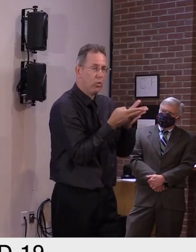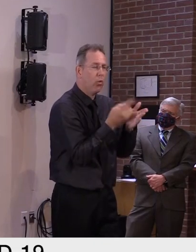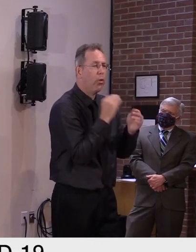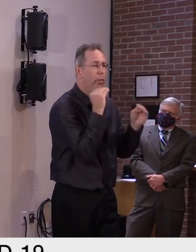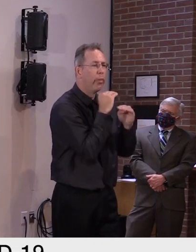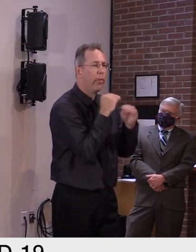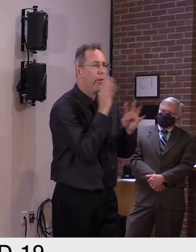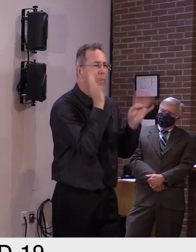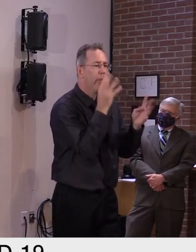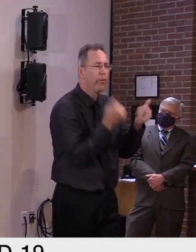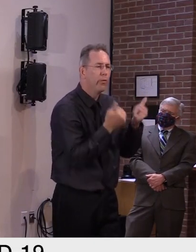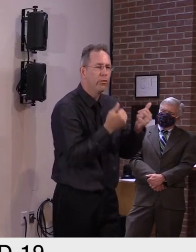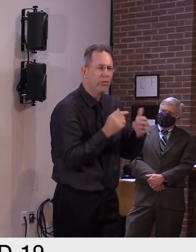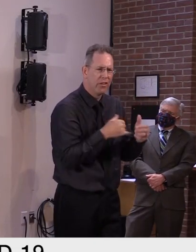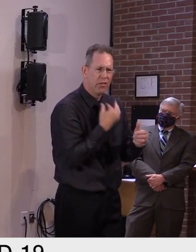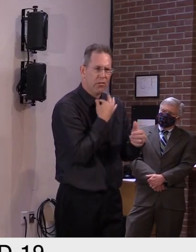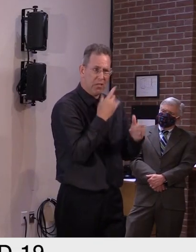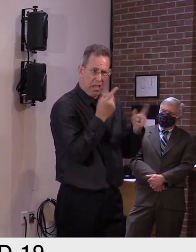proportion.